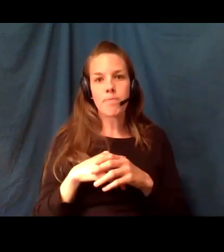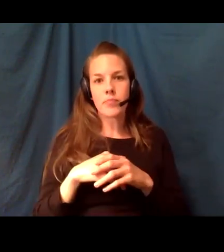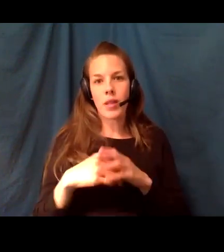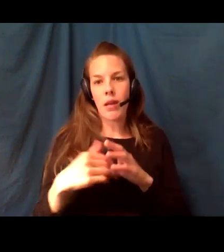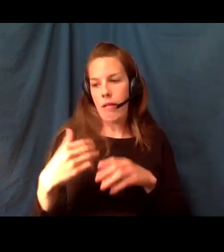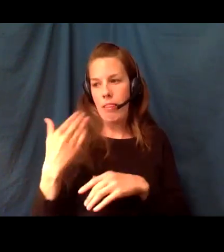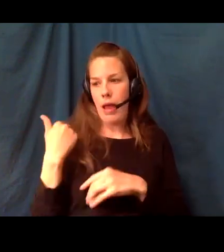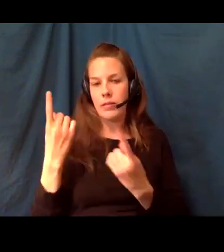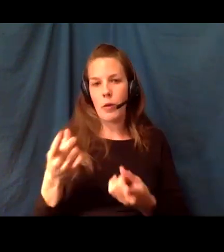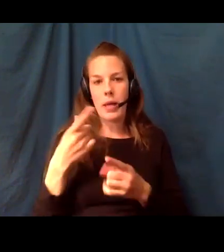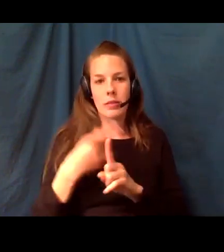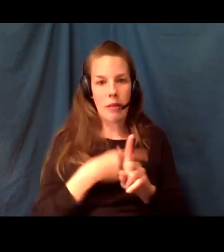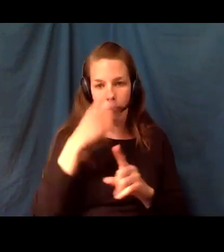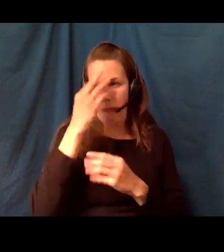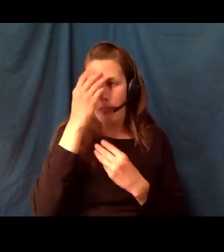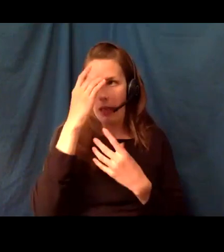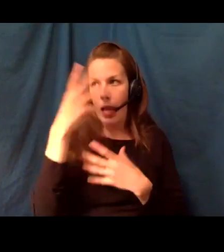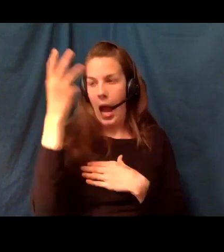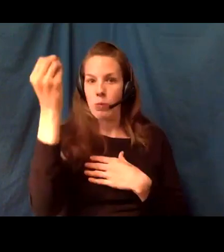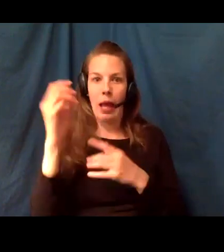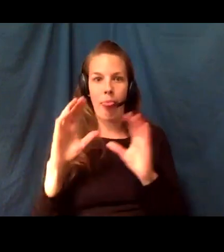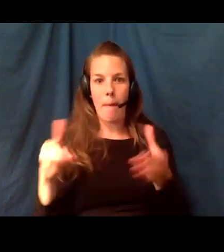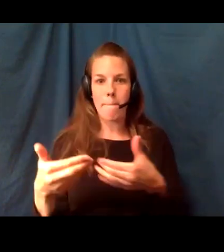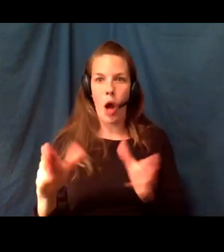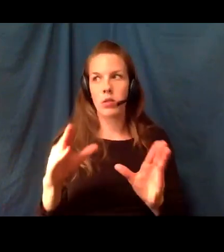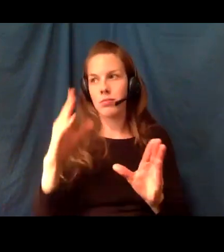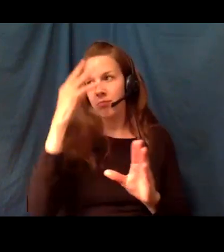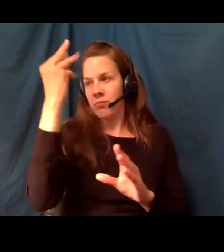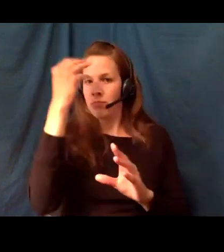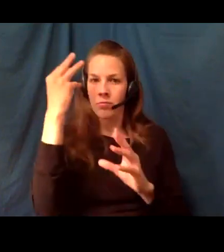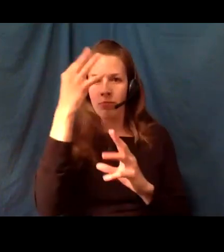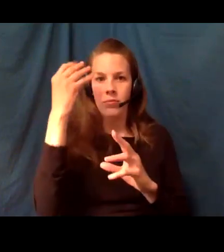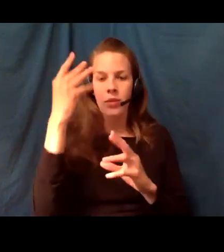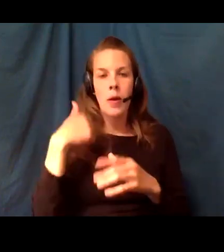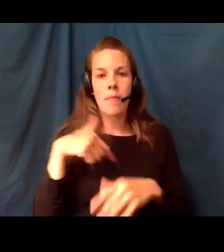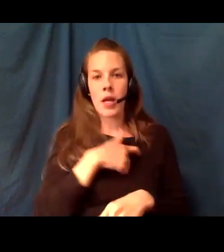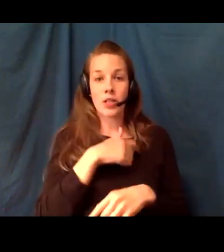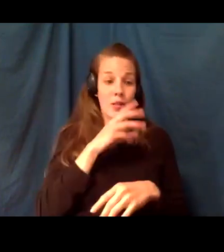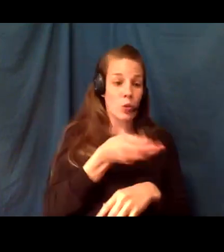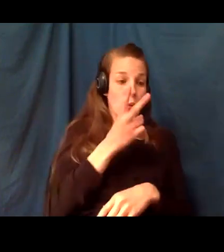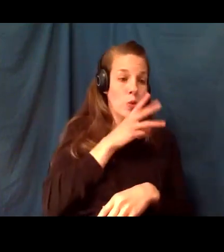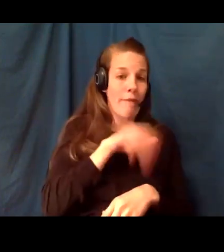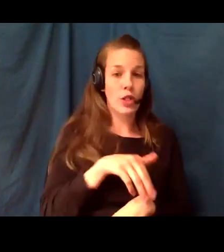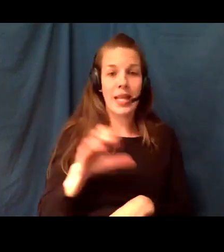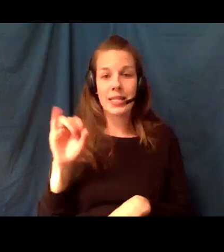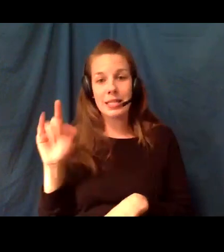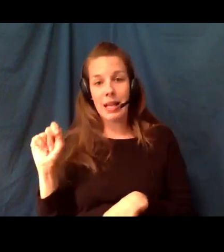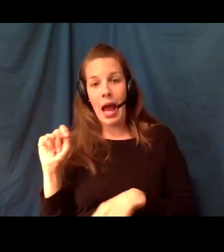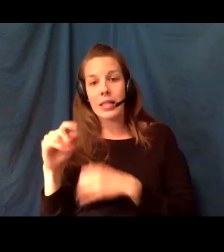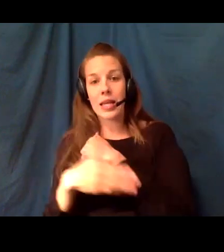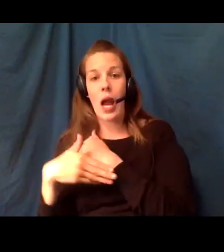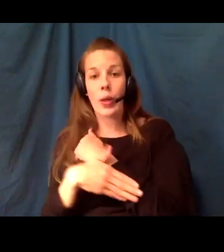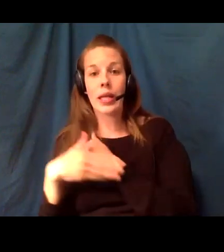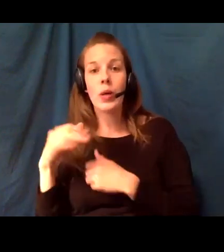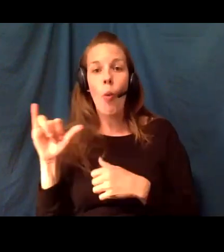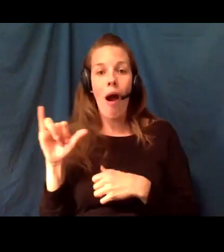been a time for thinking outside of the box, and many places, including both us at the Two Rivers YMCA and the Scott County Y, worked